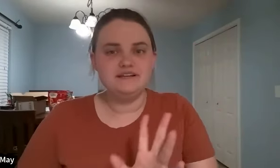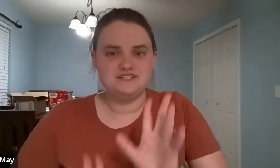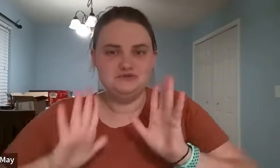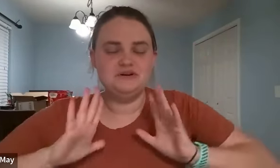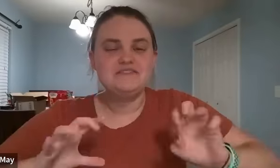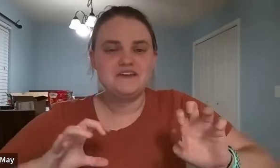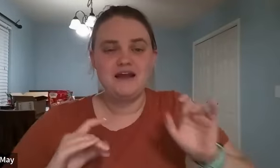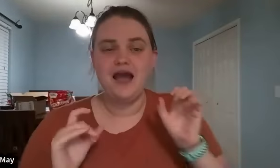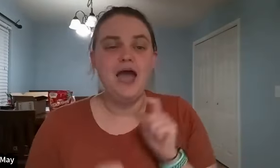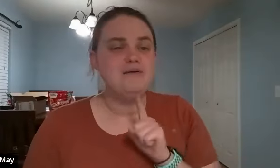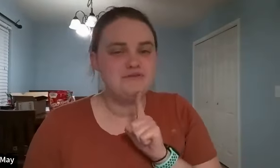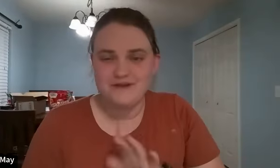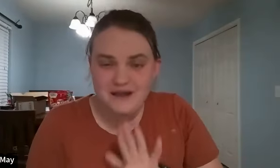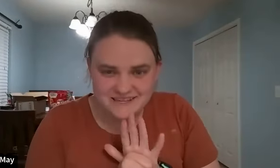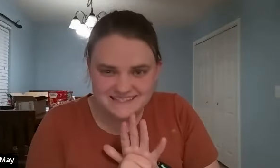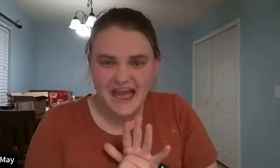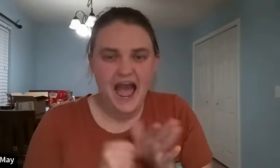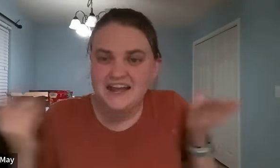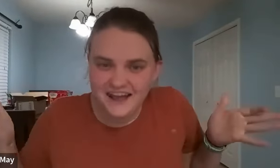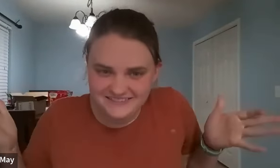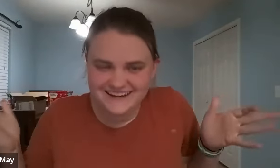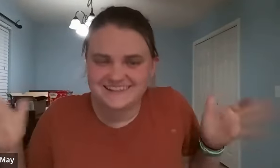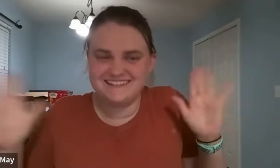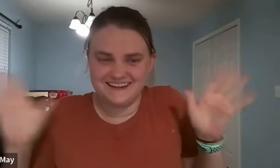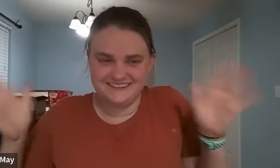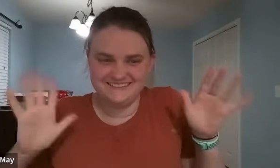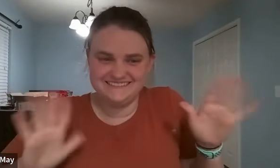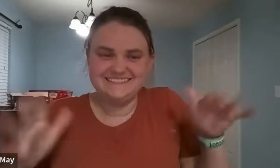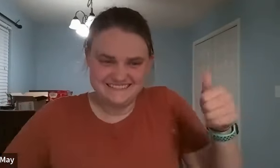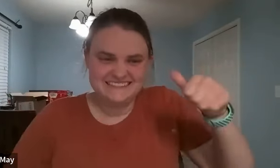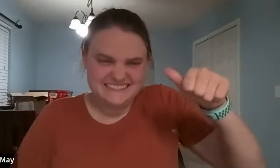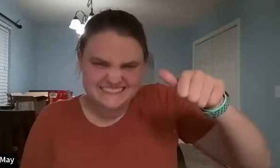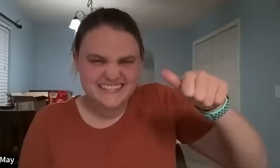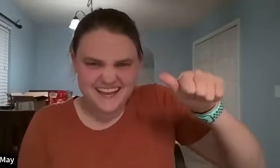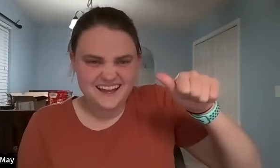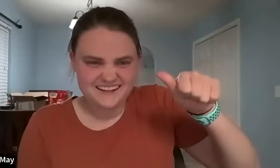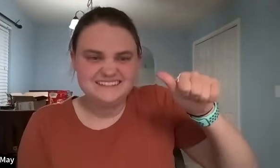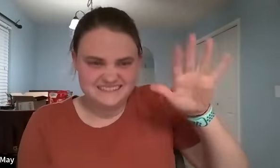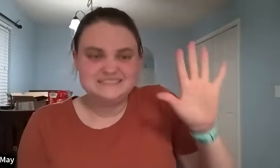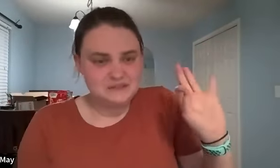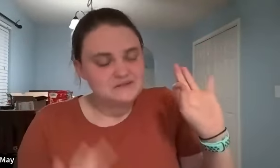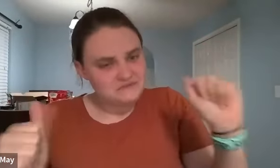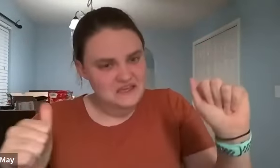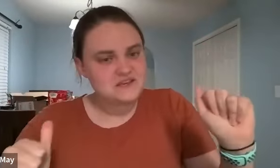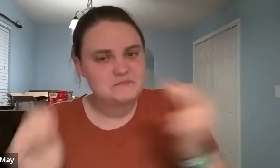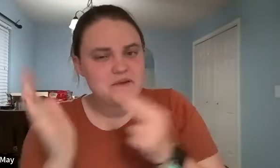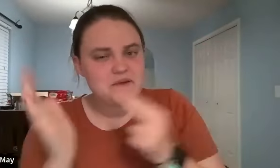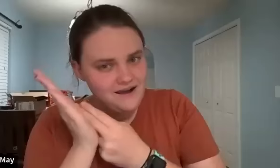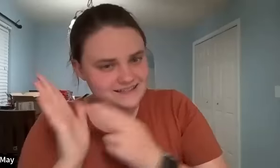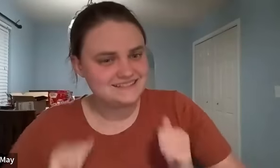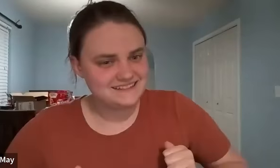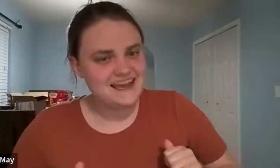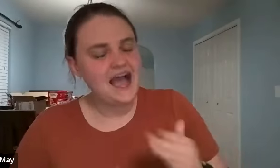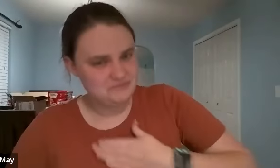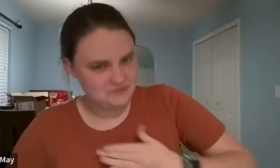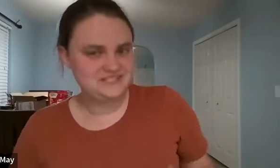you will get there. I promise I got there. So yeah, thank you for being honest. I